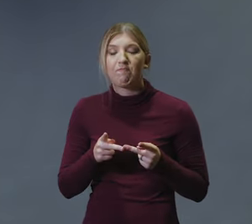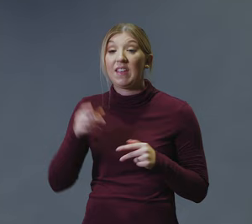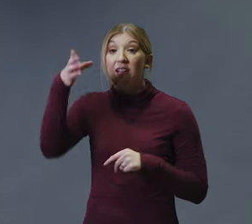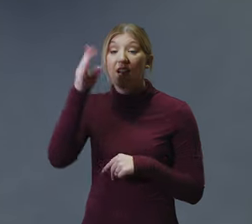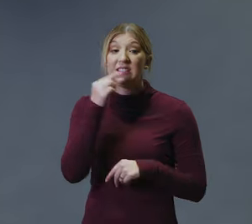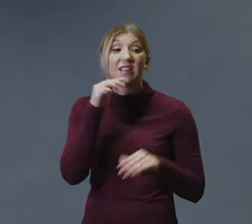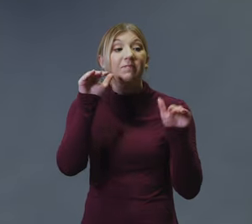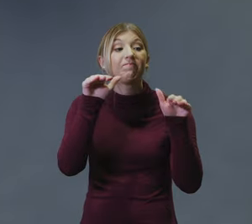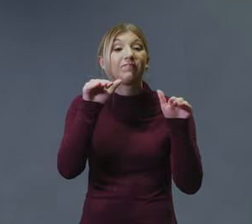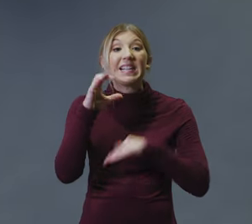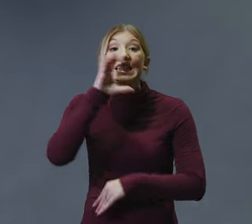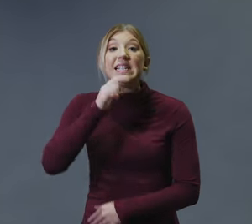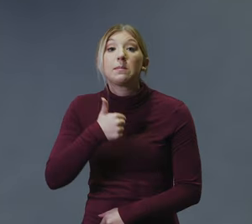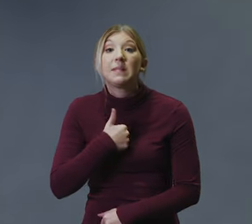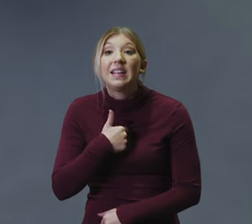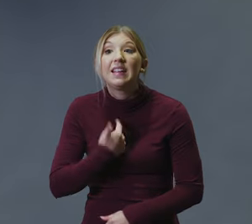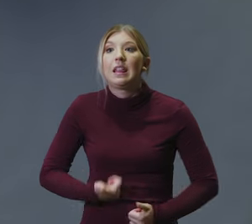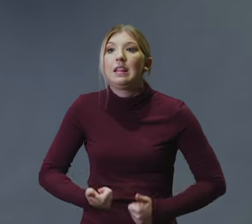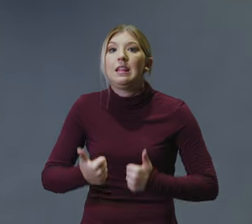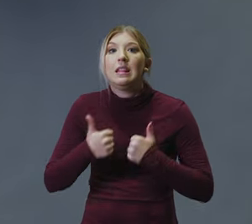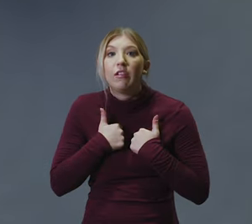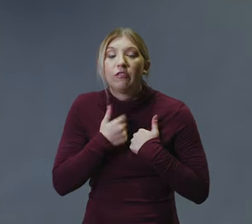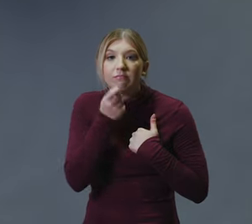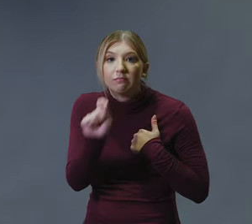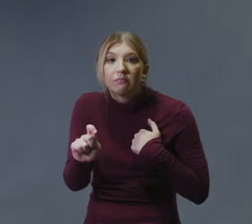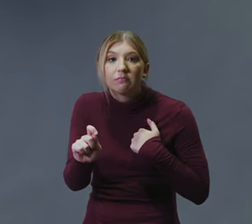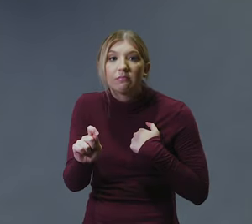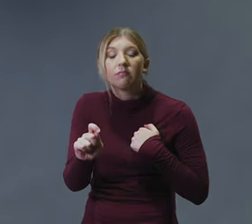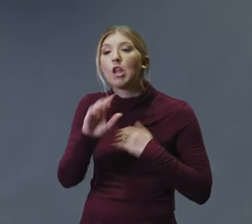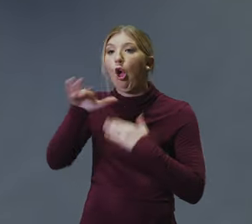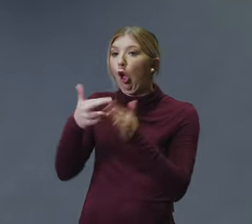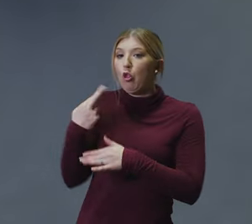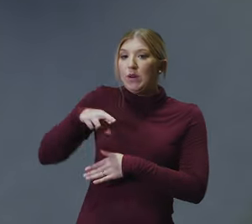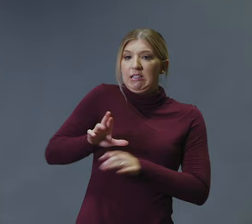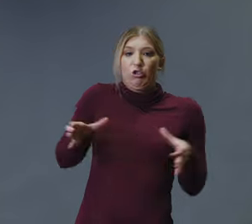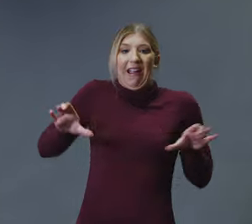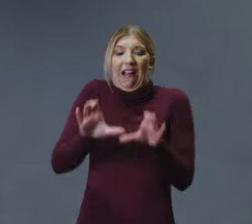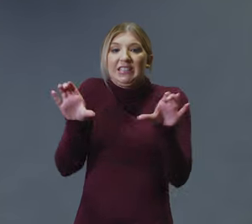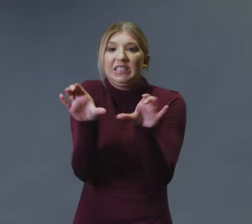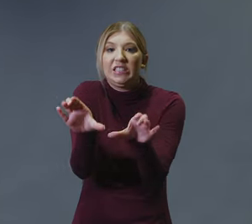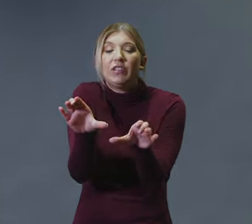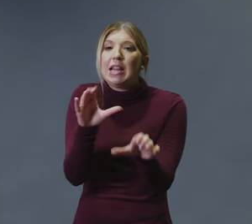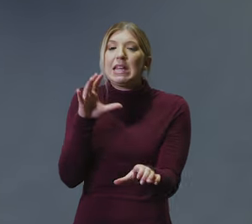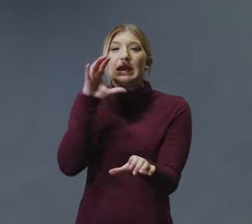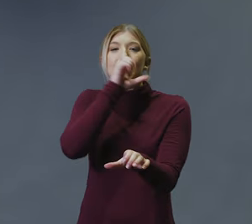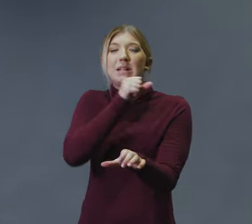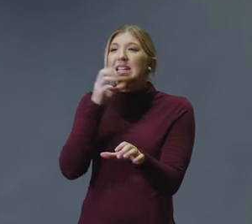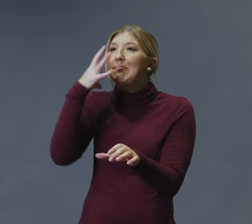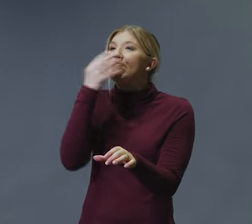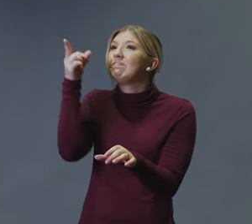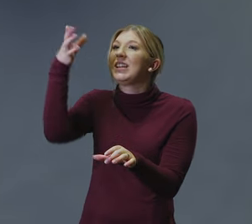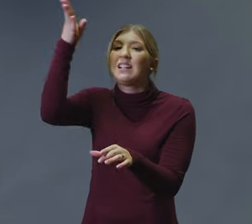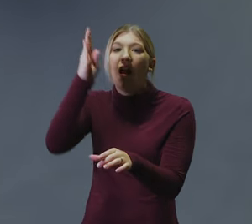"Guys, seek me and live." In the midst of all their religious activity, they miss the beauty of God and who